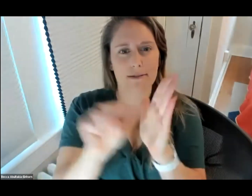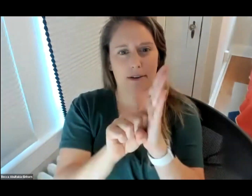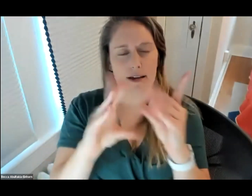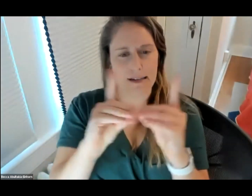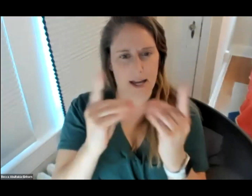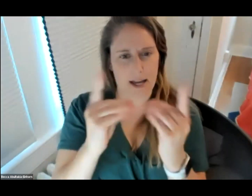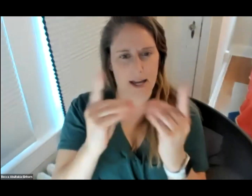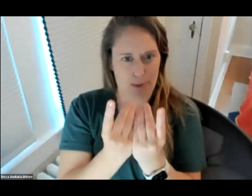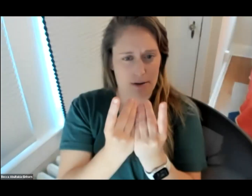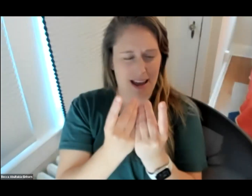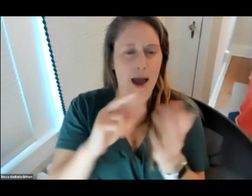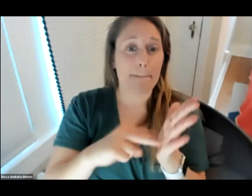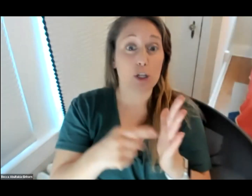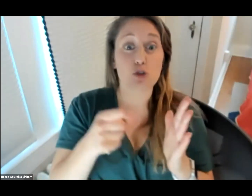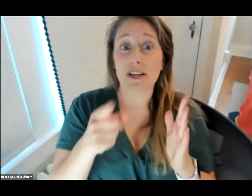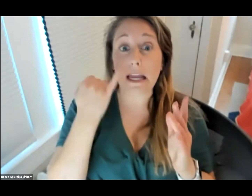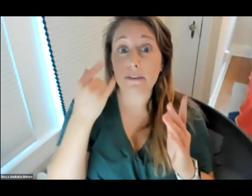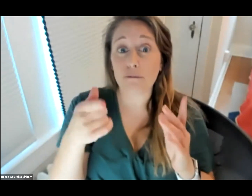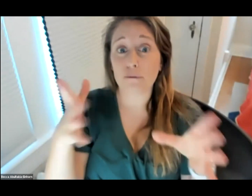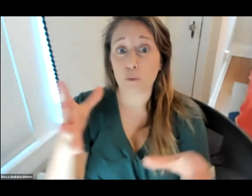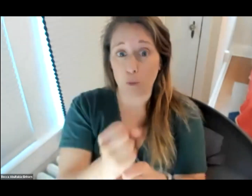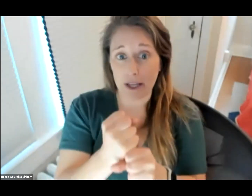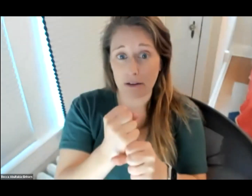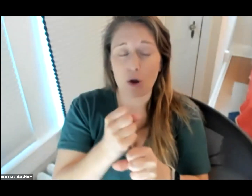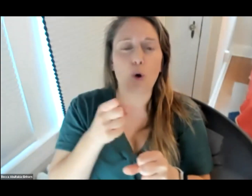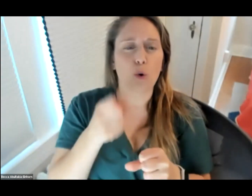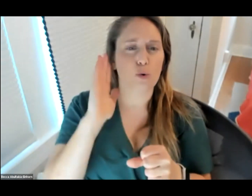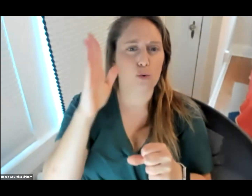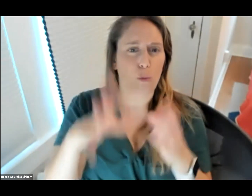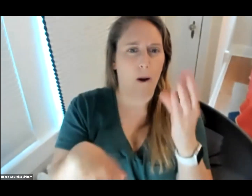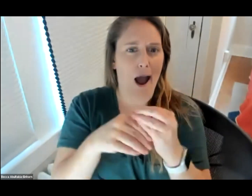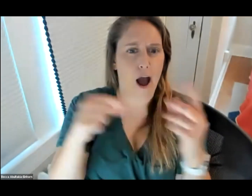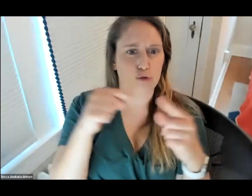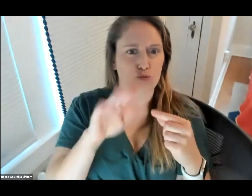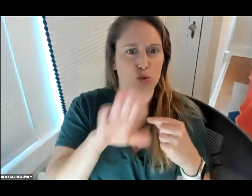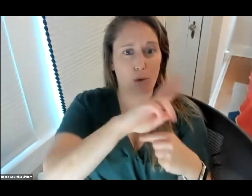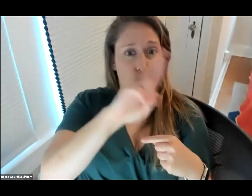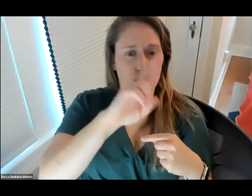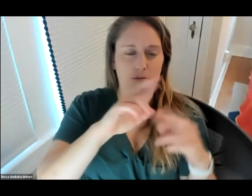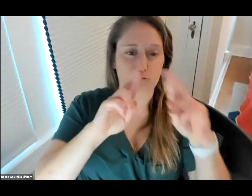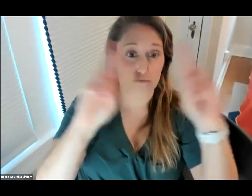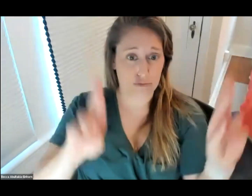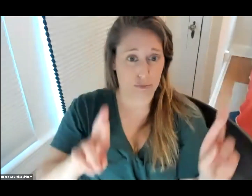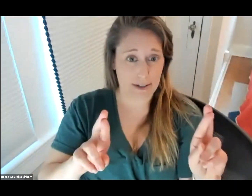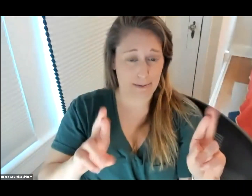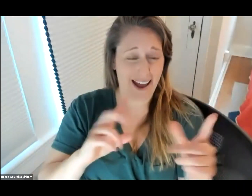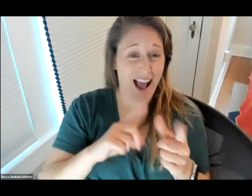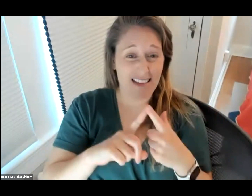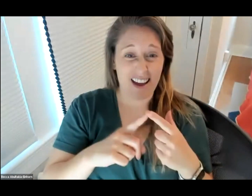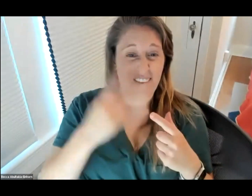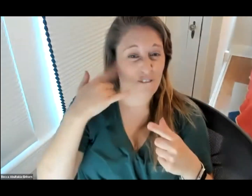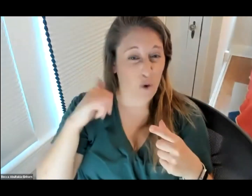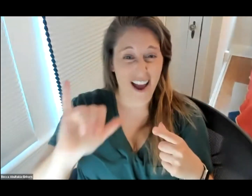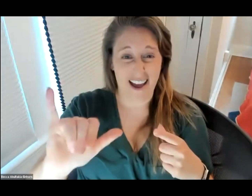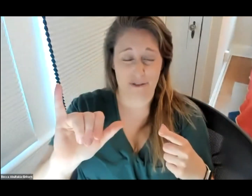It's a distinguished grant from the US Department. So if you do win, you can add that to